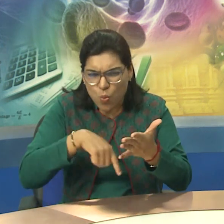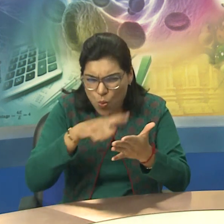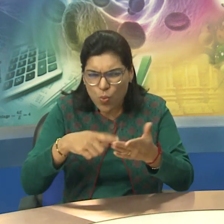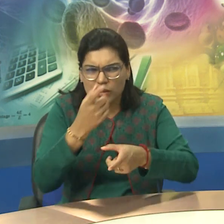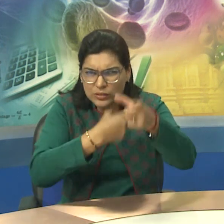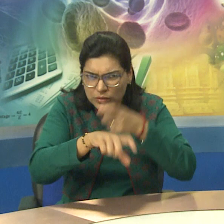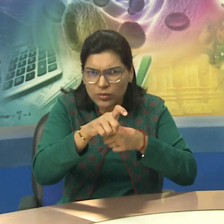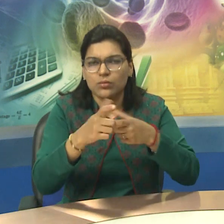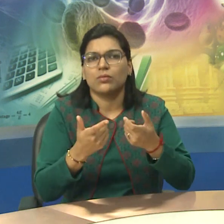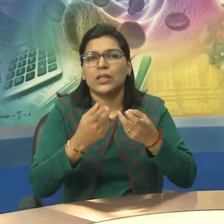you want to.